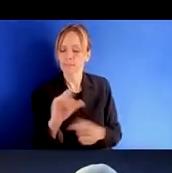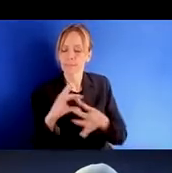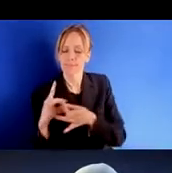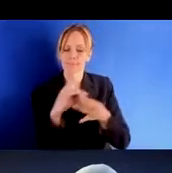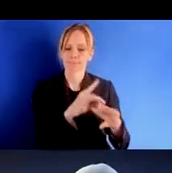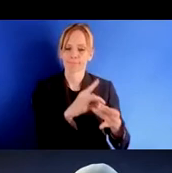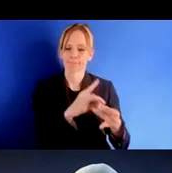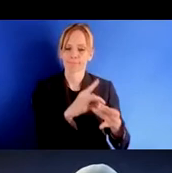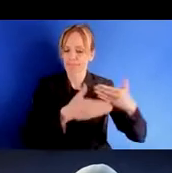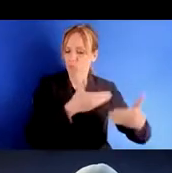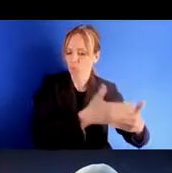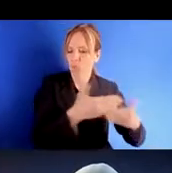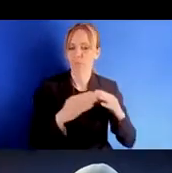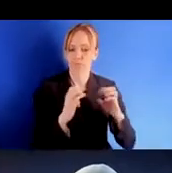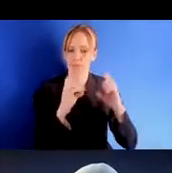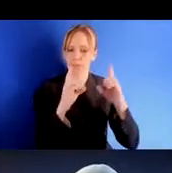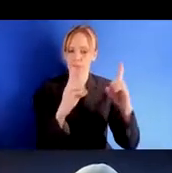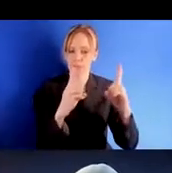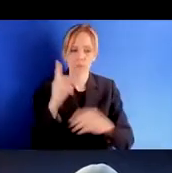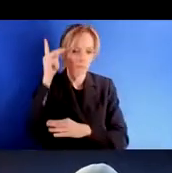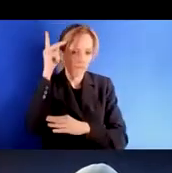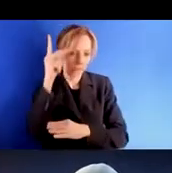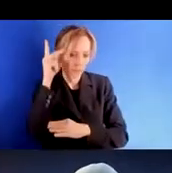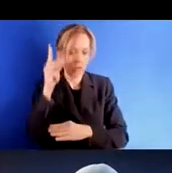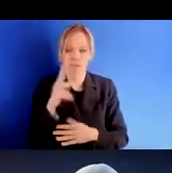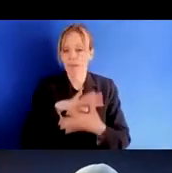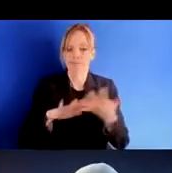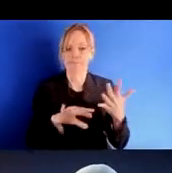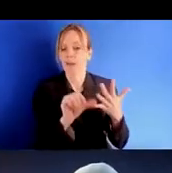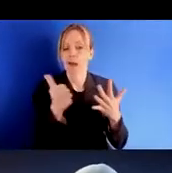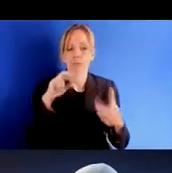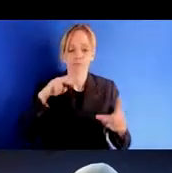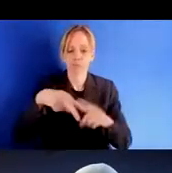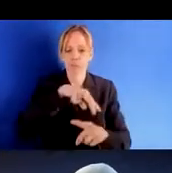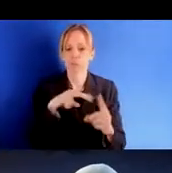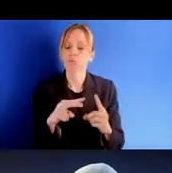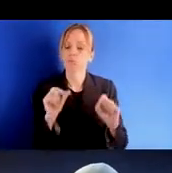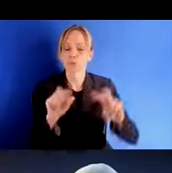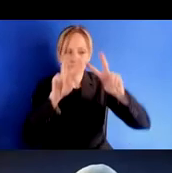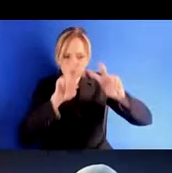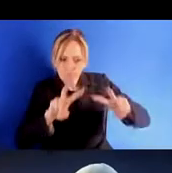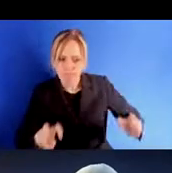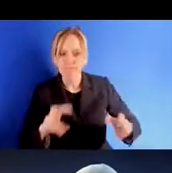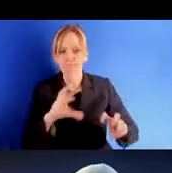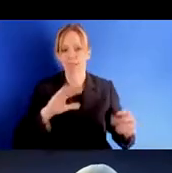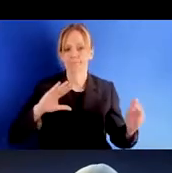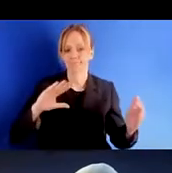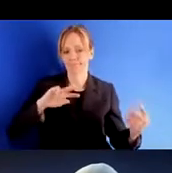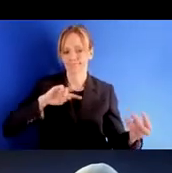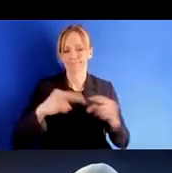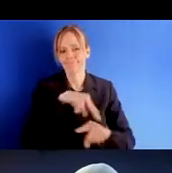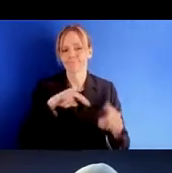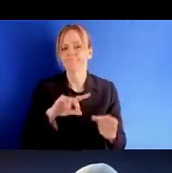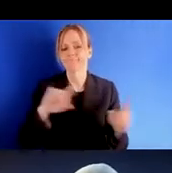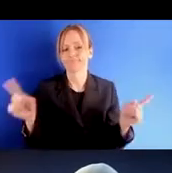educational, philosophical, and other positionalities could be examined, and vice versa. Yet the